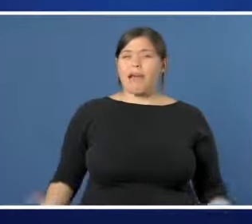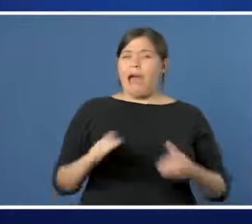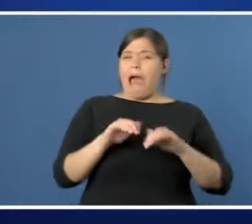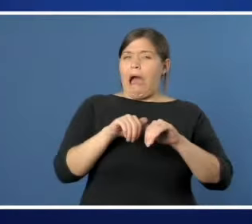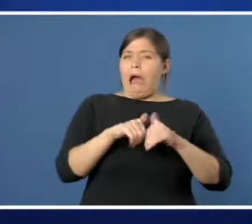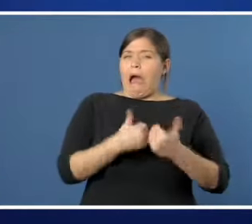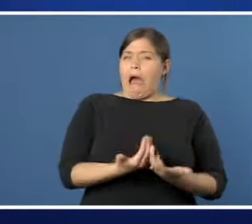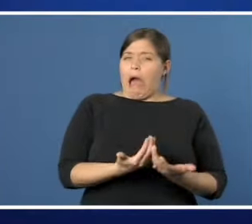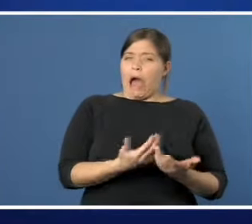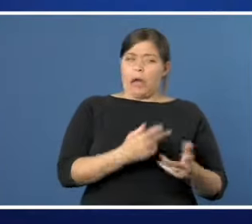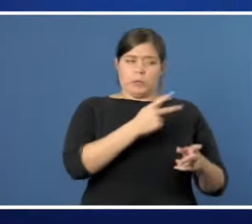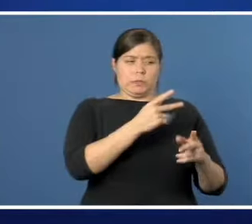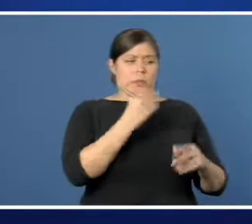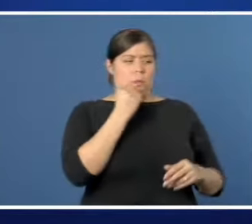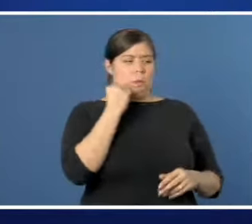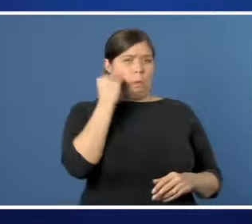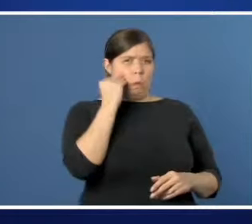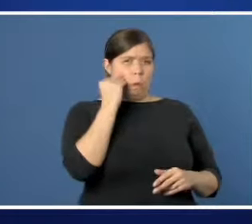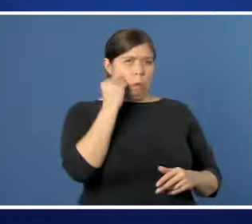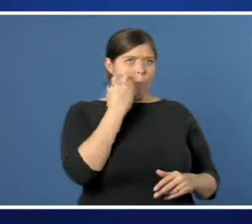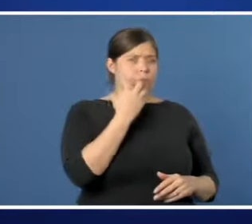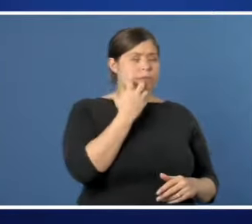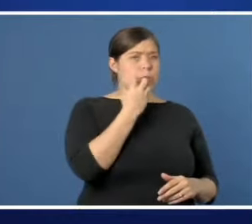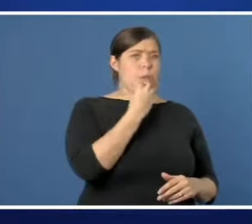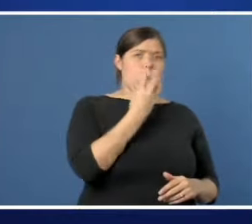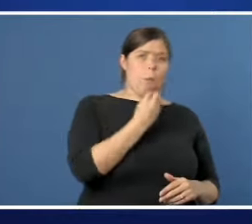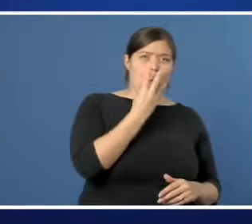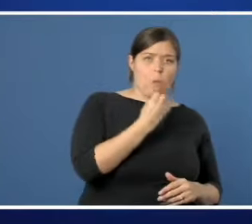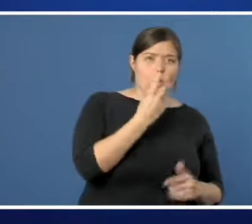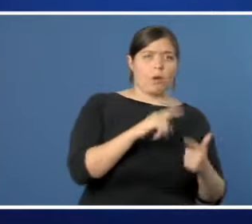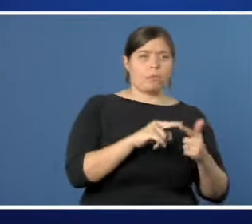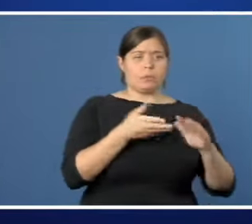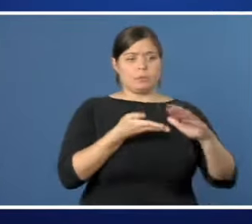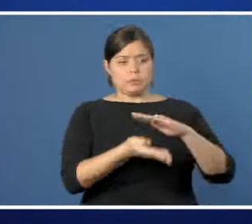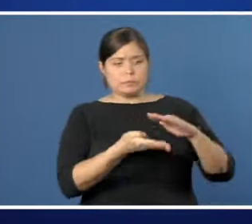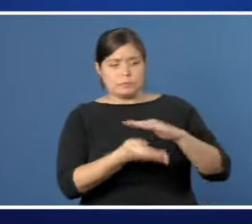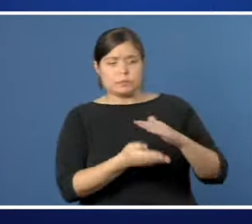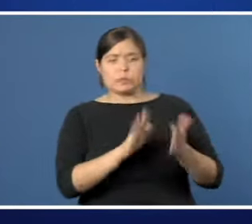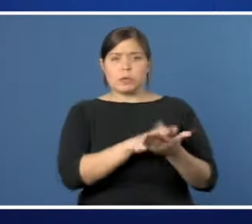How can you heat your house safely or cook when the power is out?